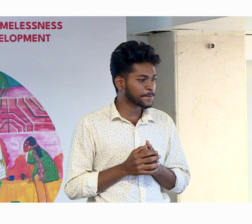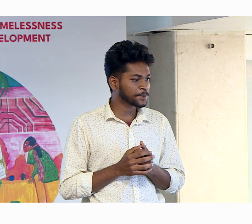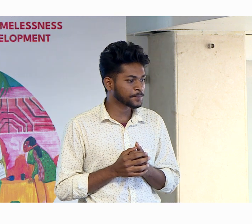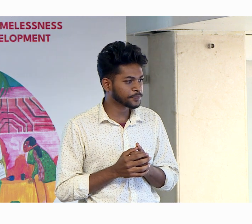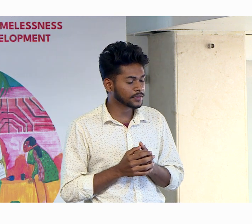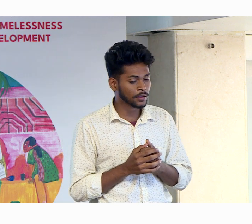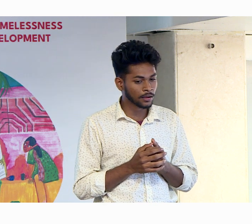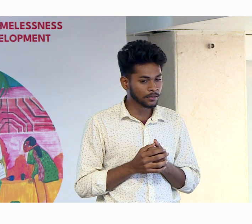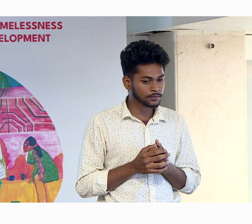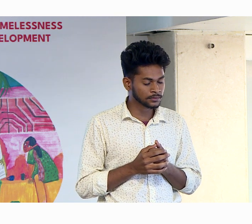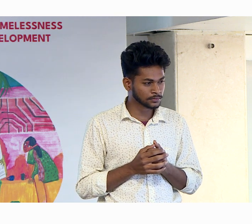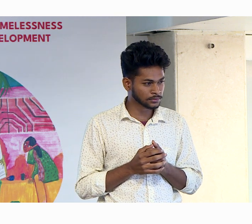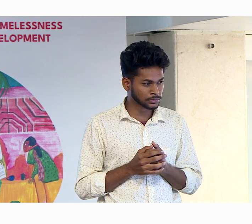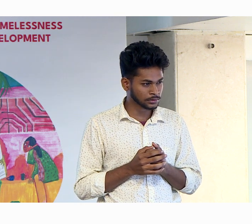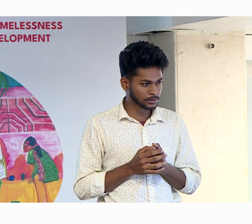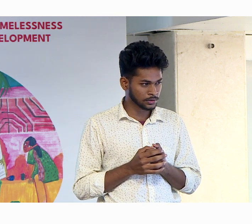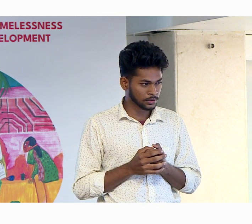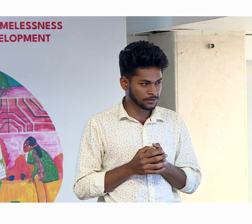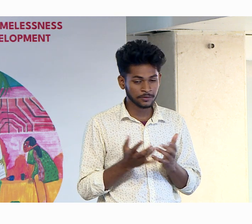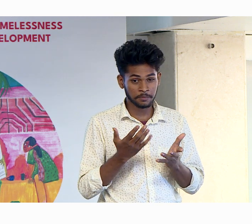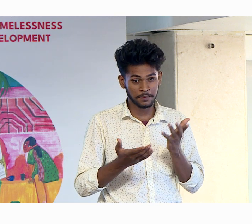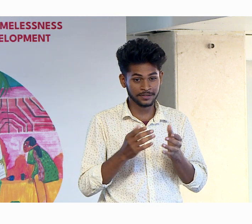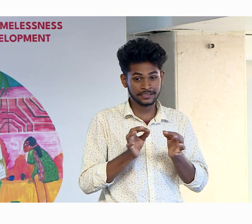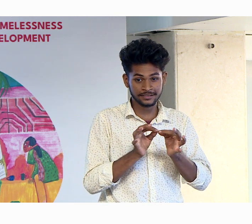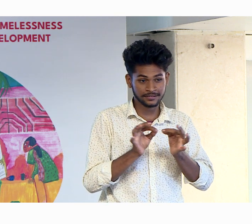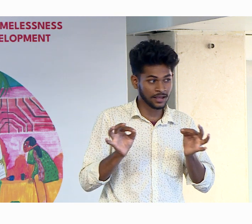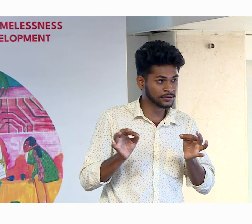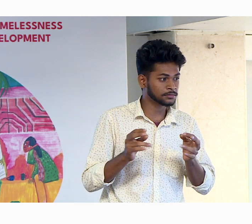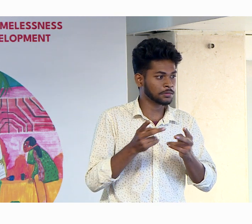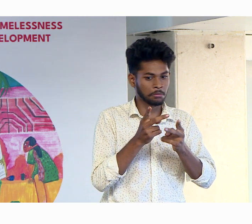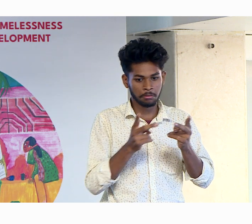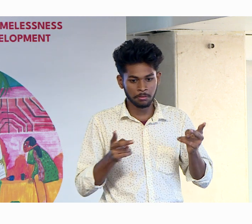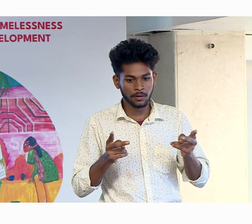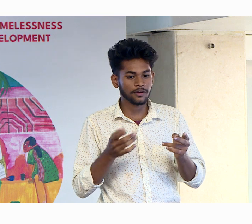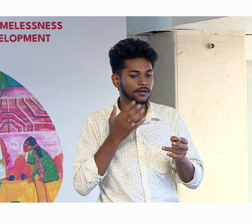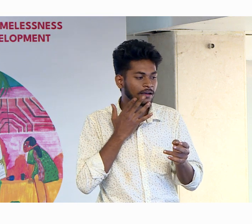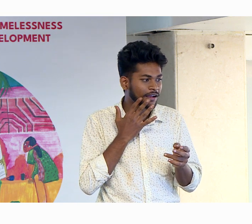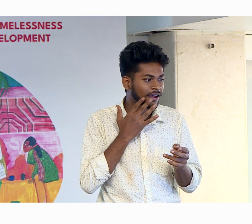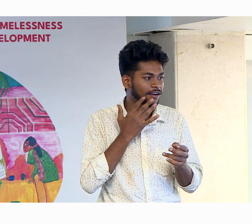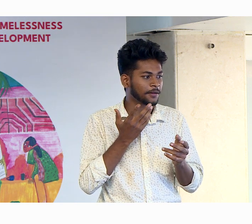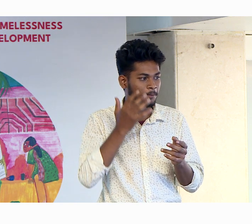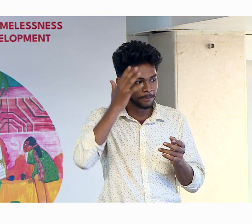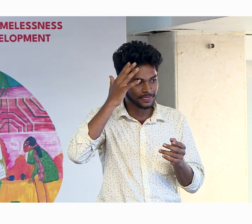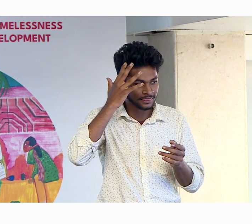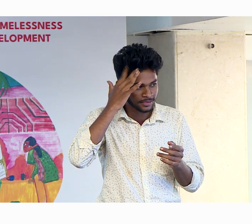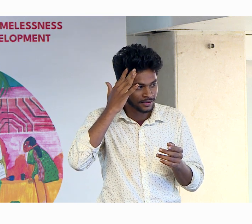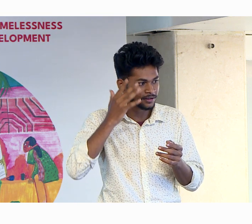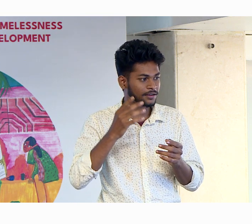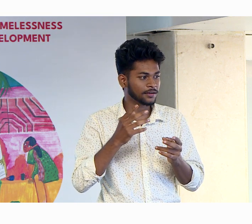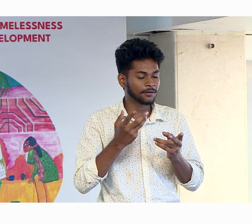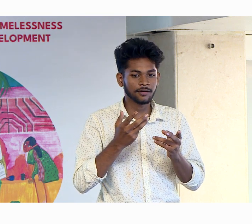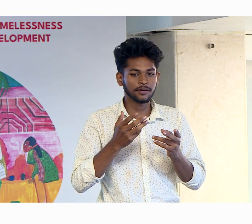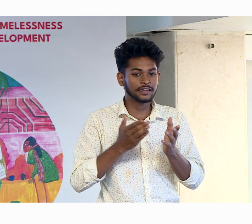in-depth, first-hand knowledge of the likely implications of the research. So they all learn about the good and the bad points of the research